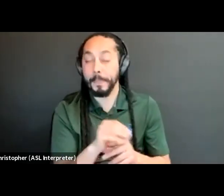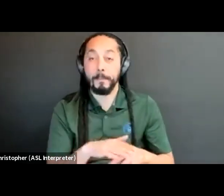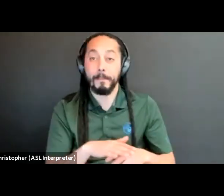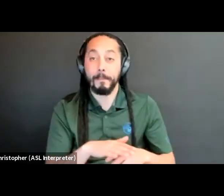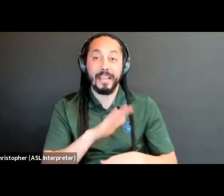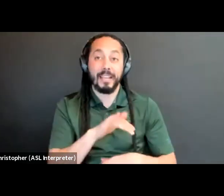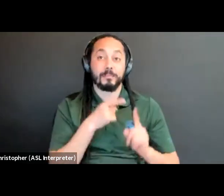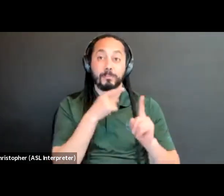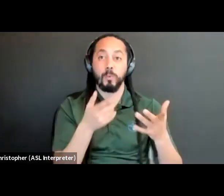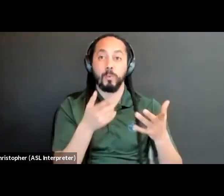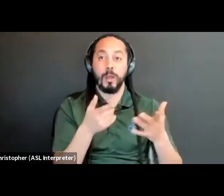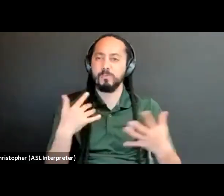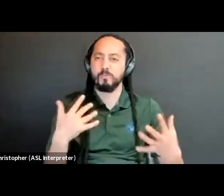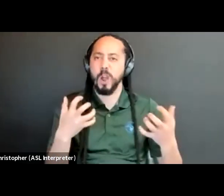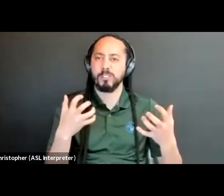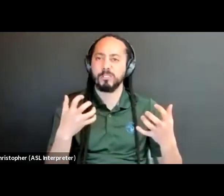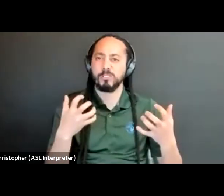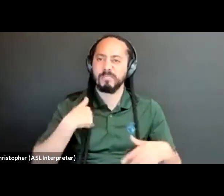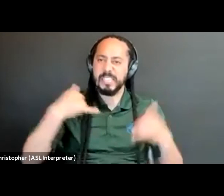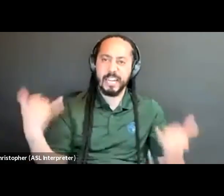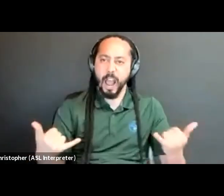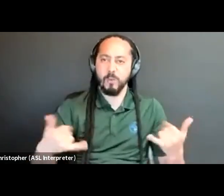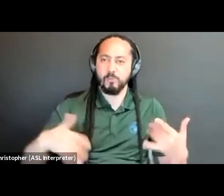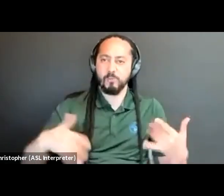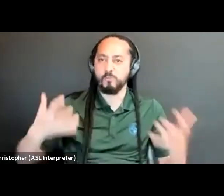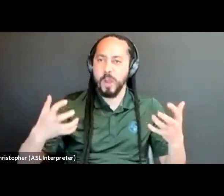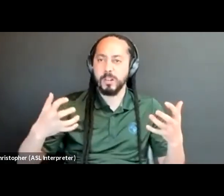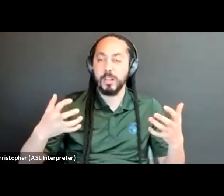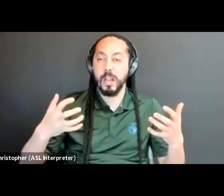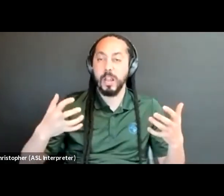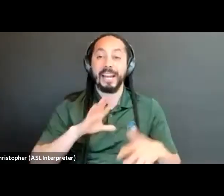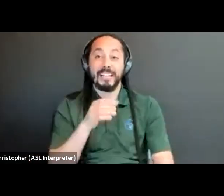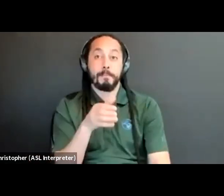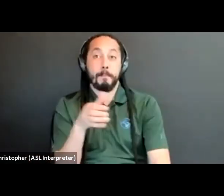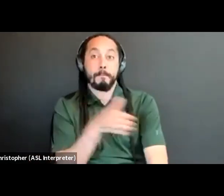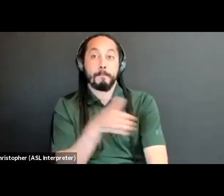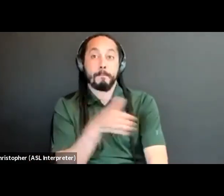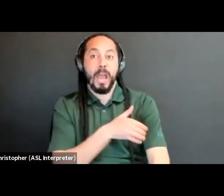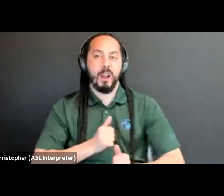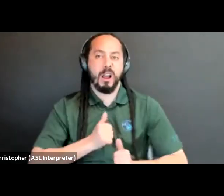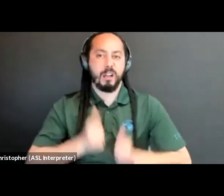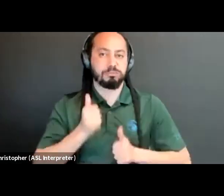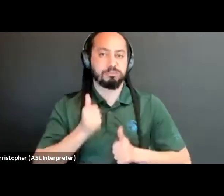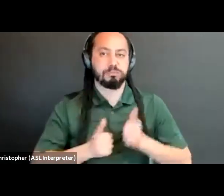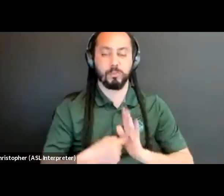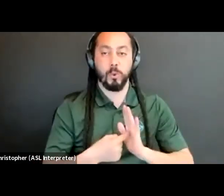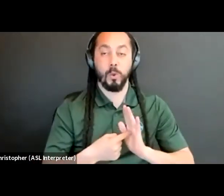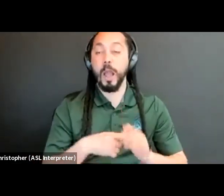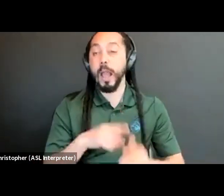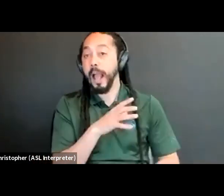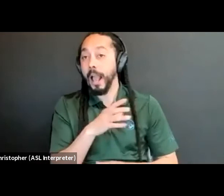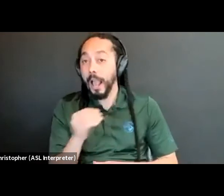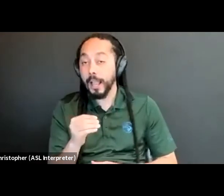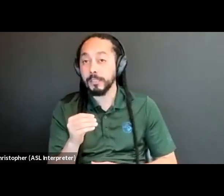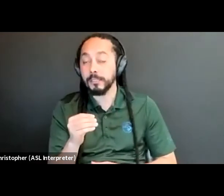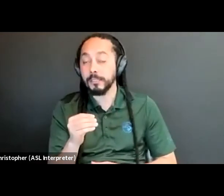get what he wants when he wants it, to assert his power, and to ensure that whatever he sets